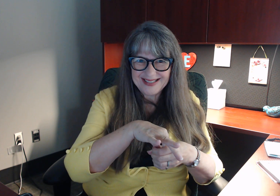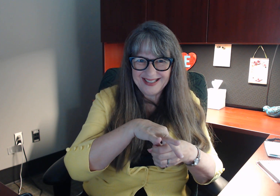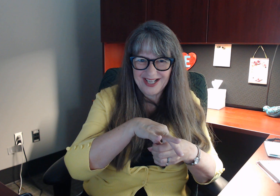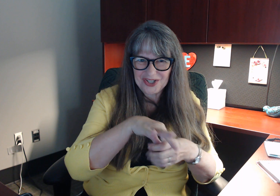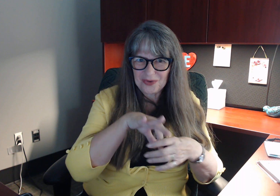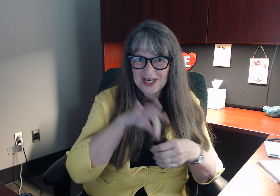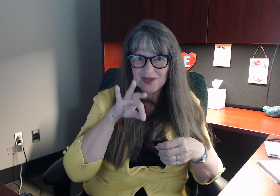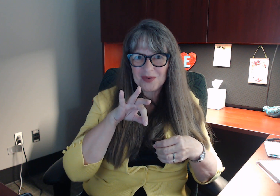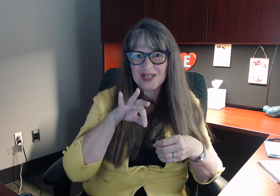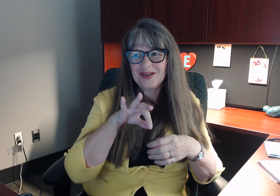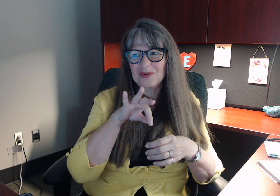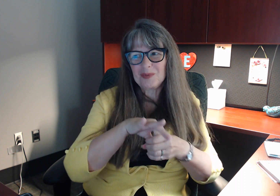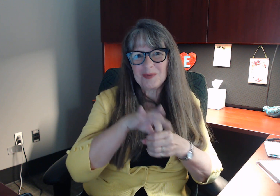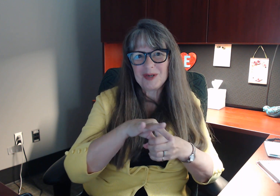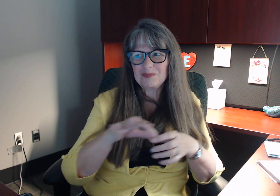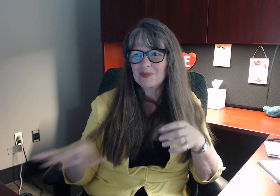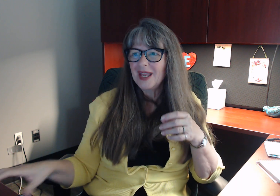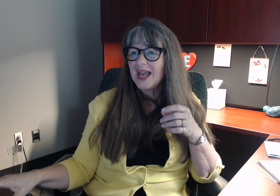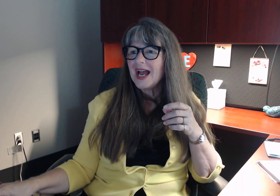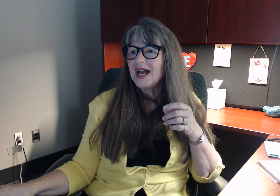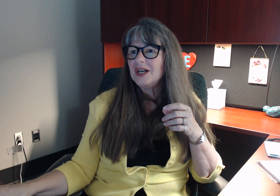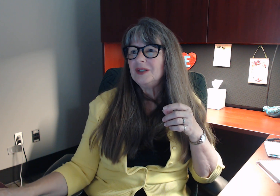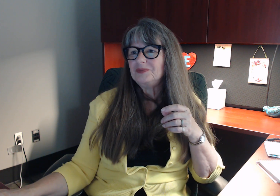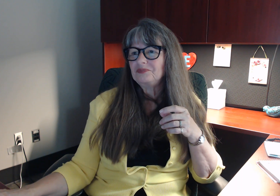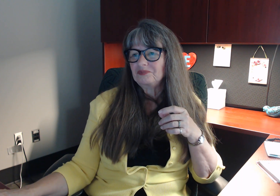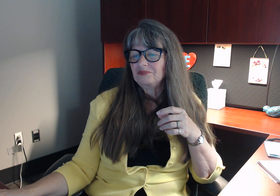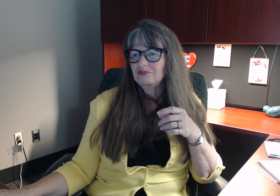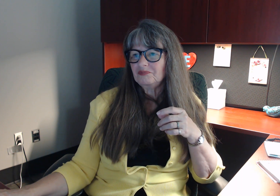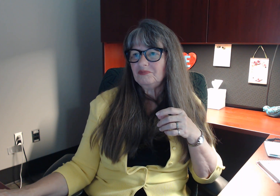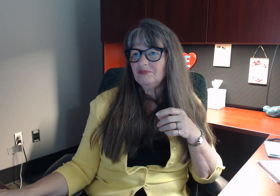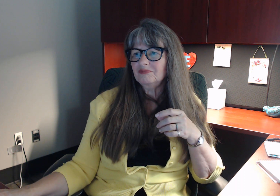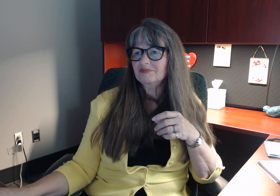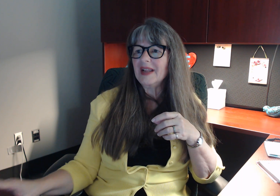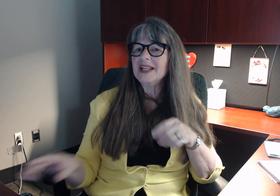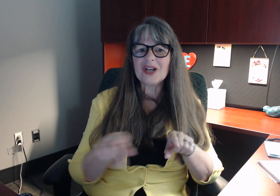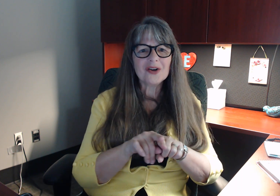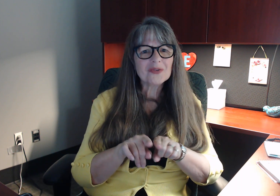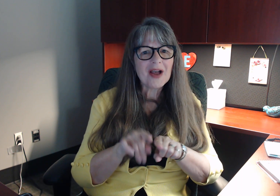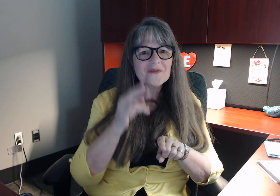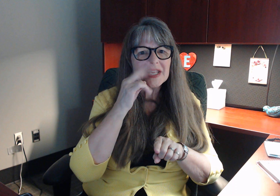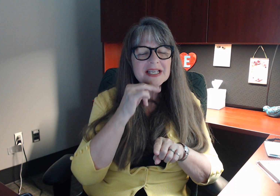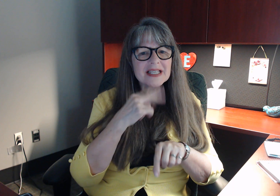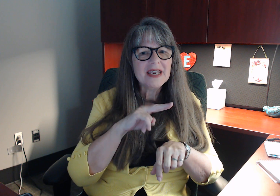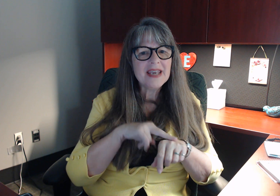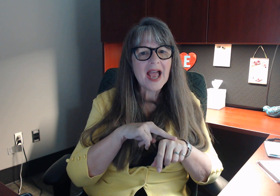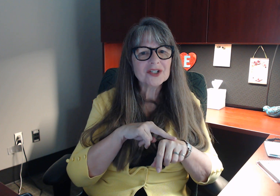in because you don't want to take out the votes out. You want to put them in. And it's also, how funny, it's